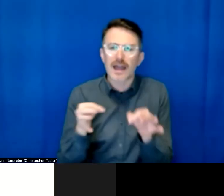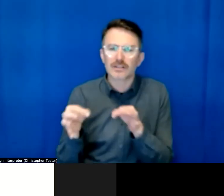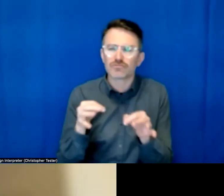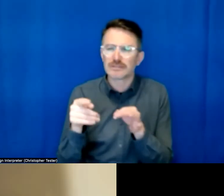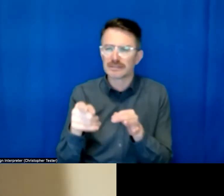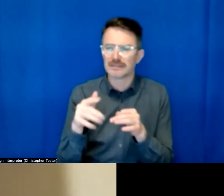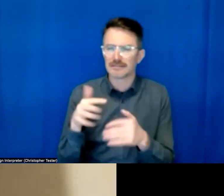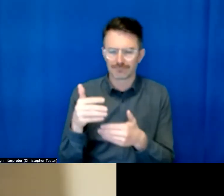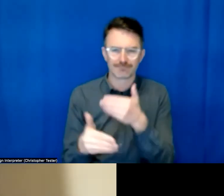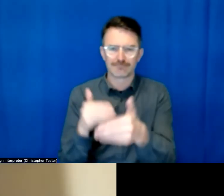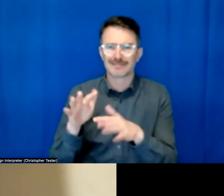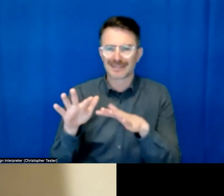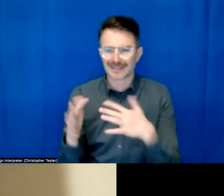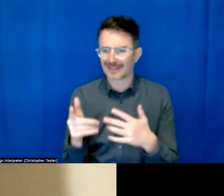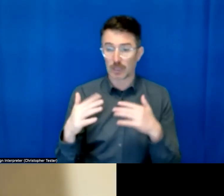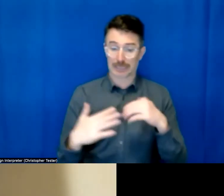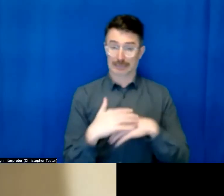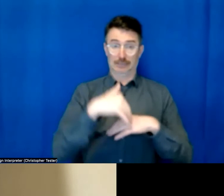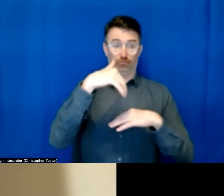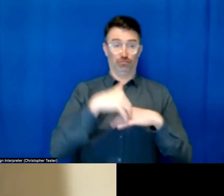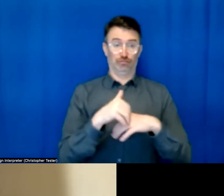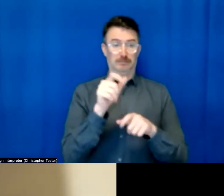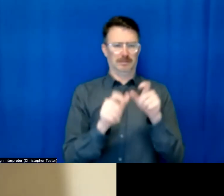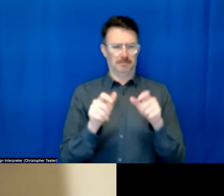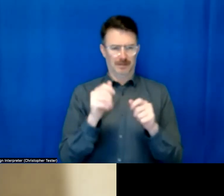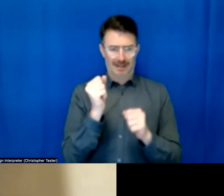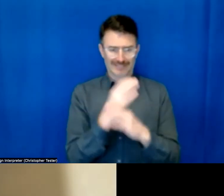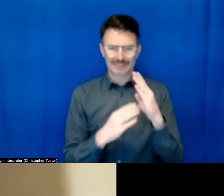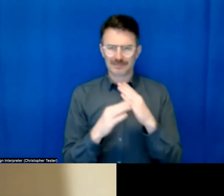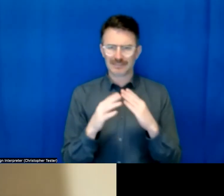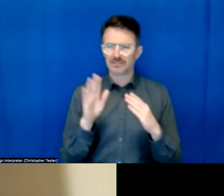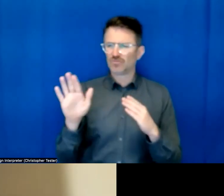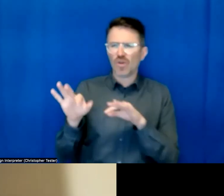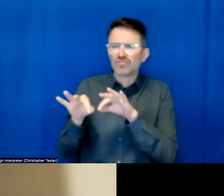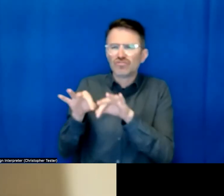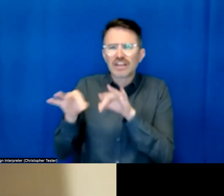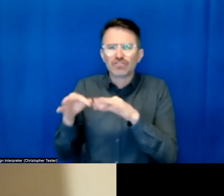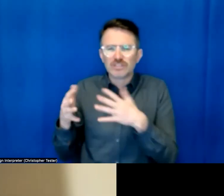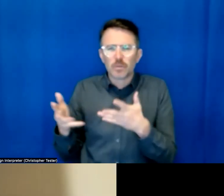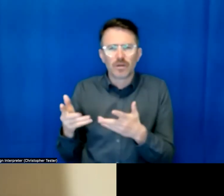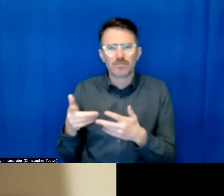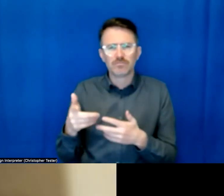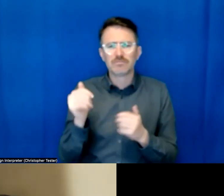there any partnership that can help such institutional disconnect?